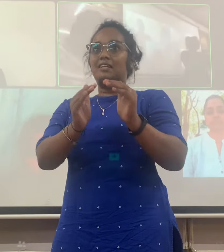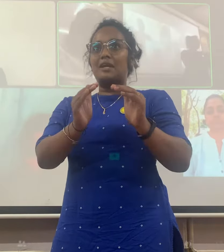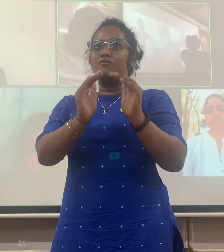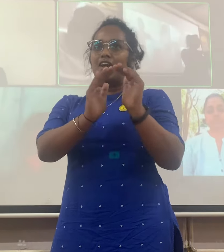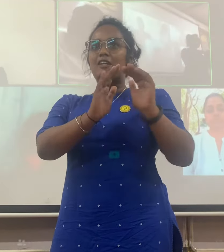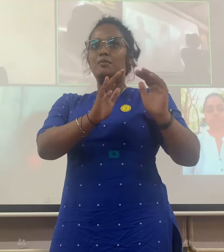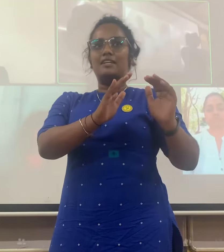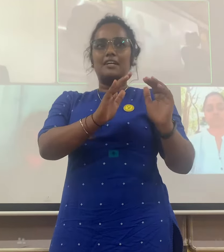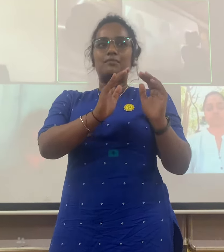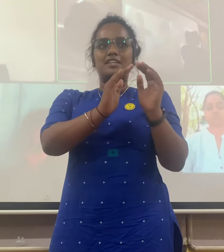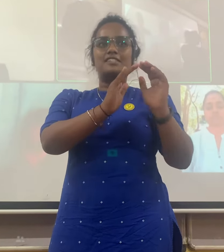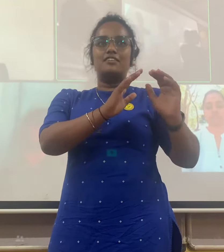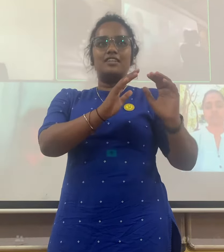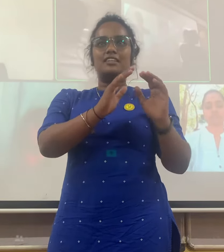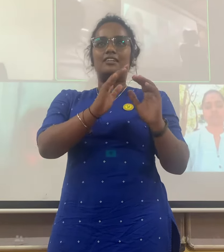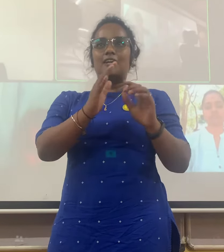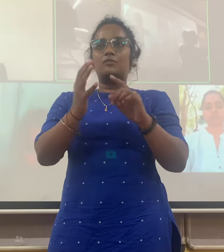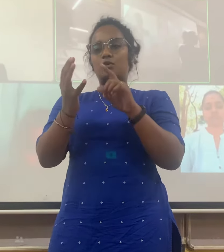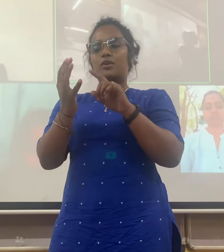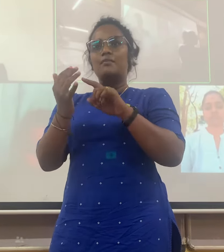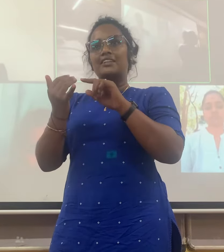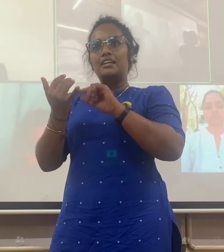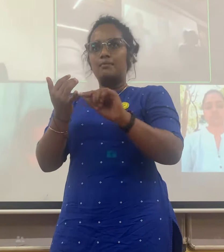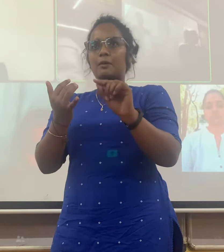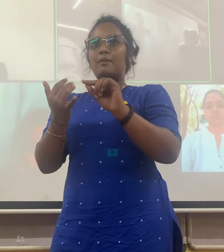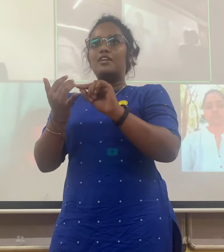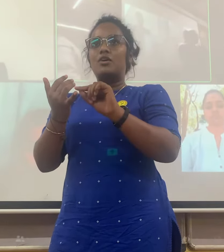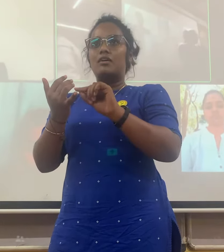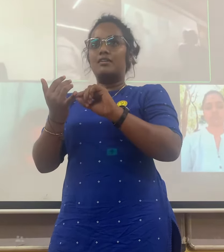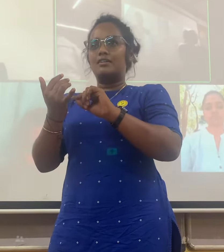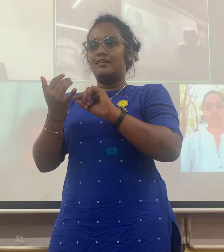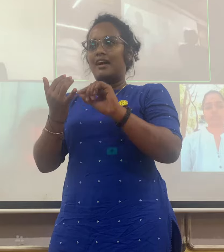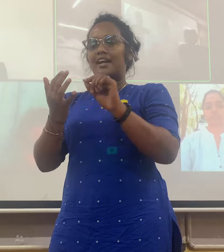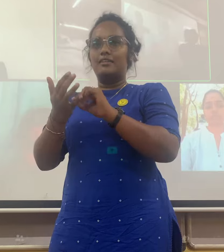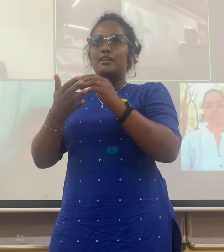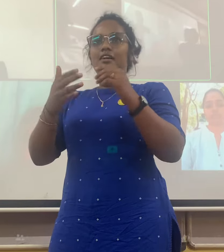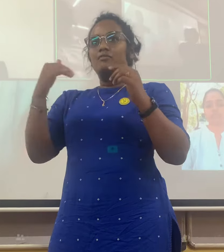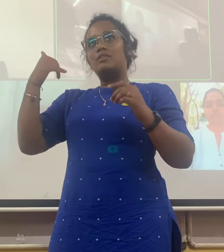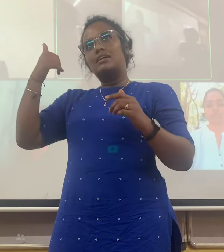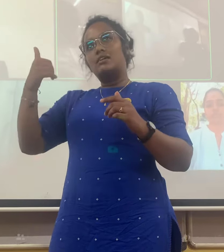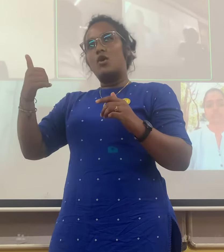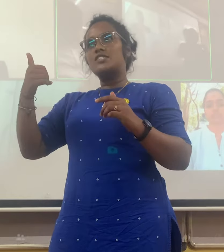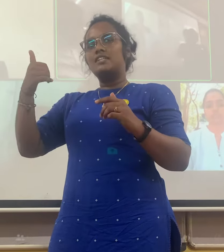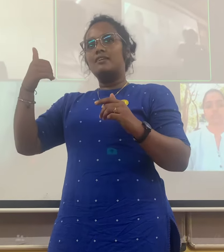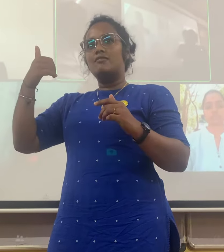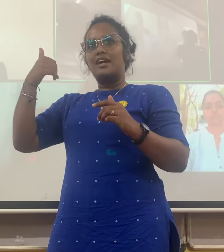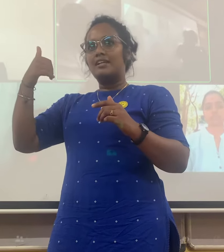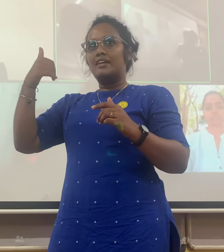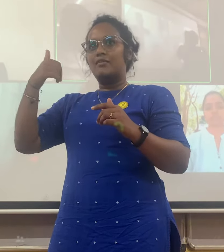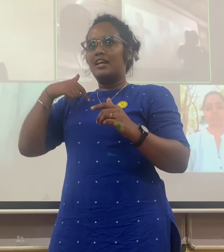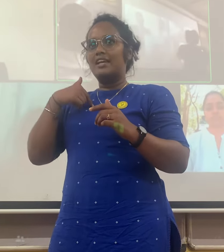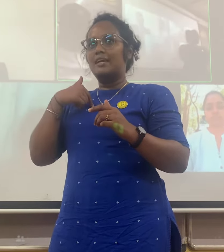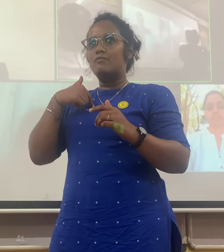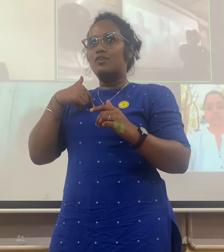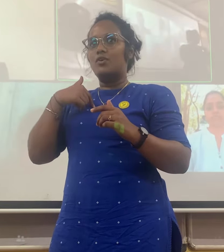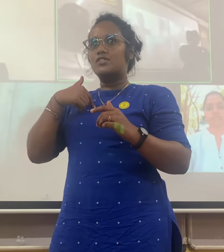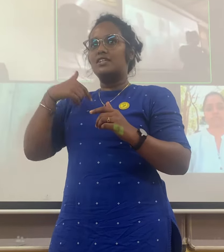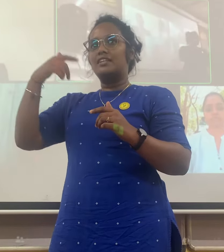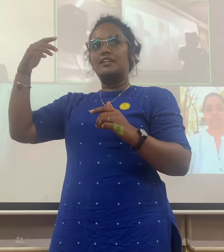time, valuable time, he's giving that time to prepare your the costing. While I came for costing that time,